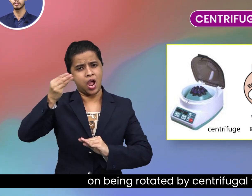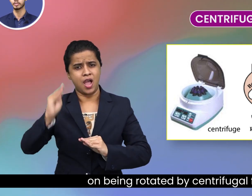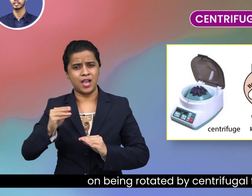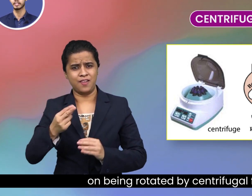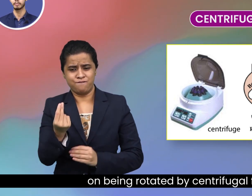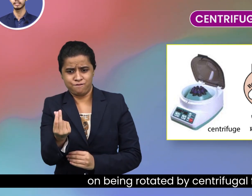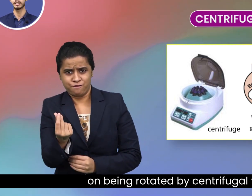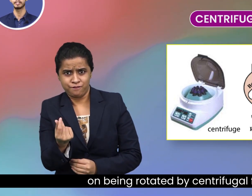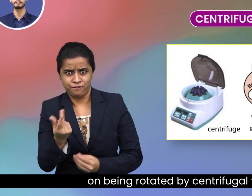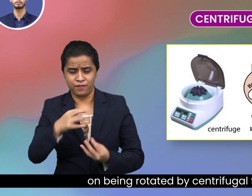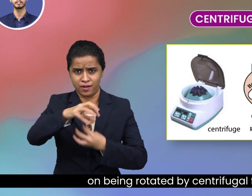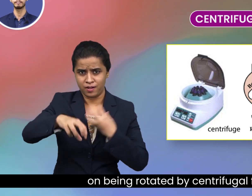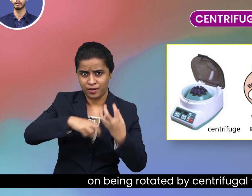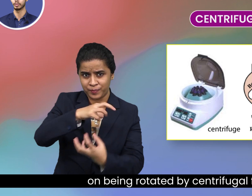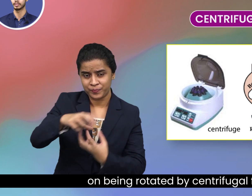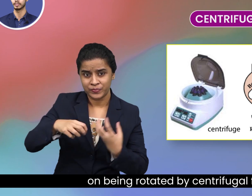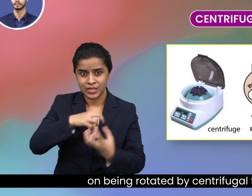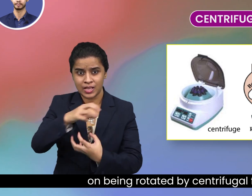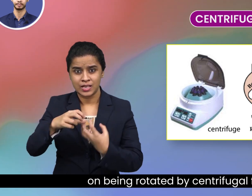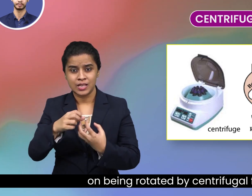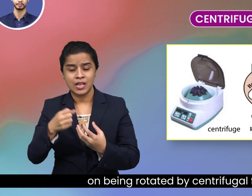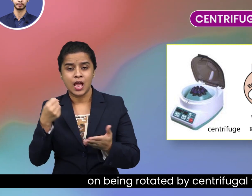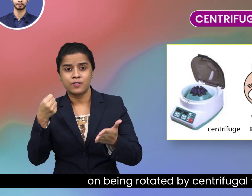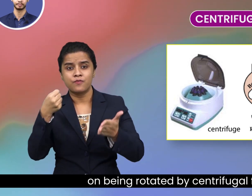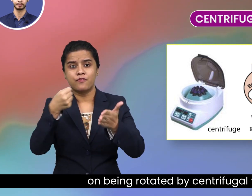on being rotated by centrifugal force.